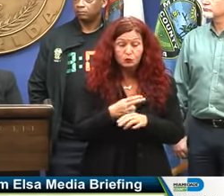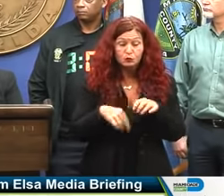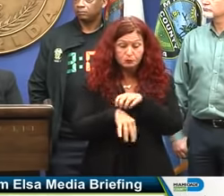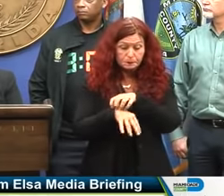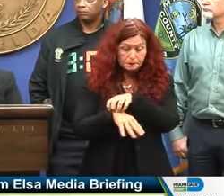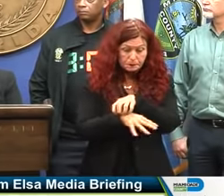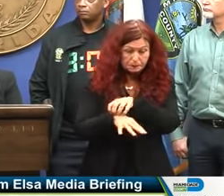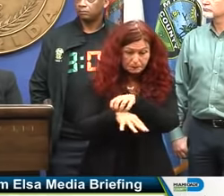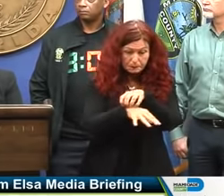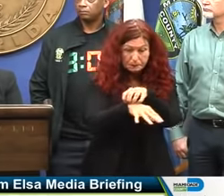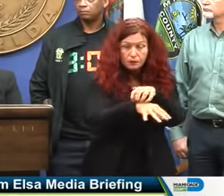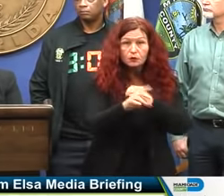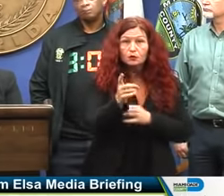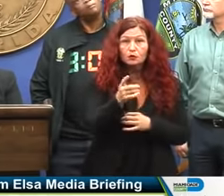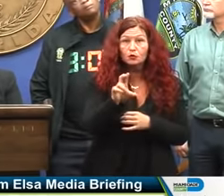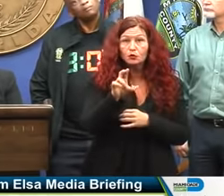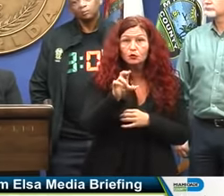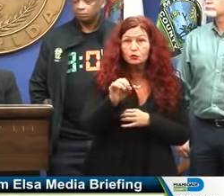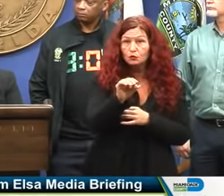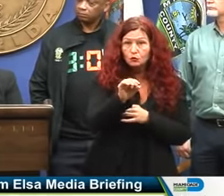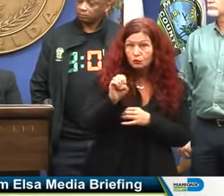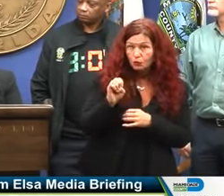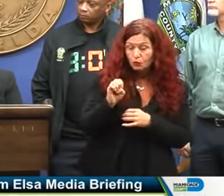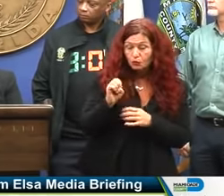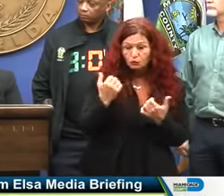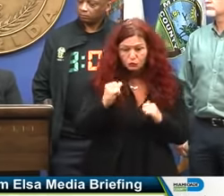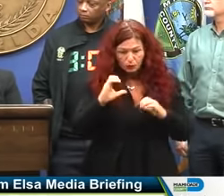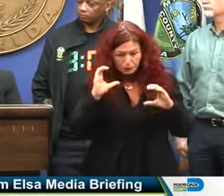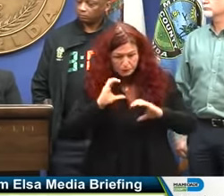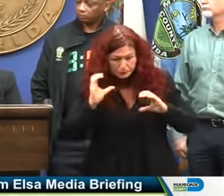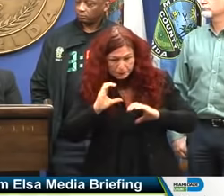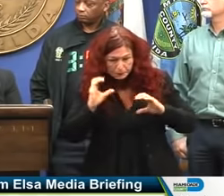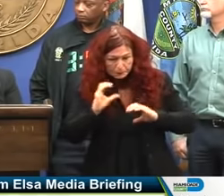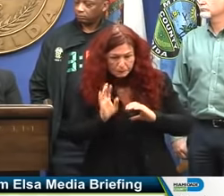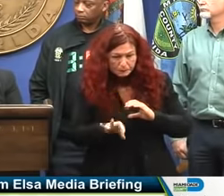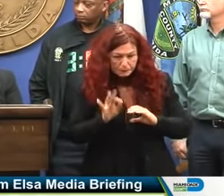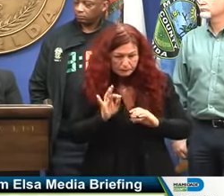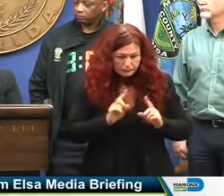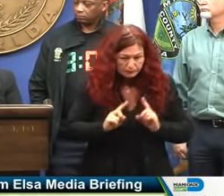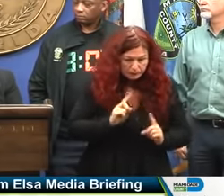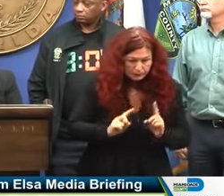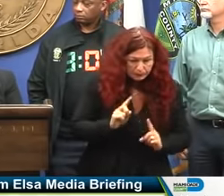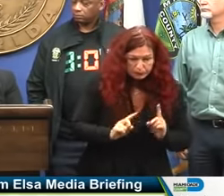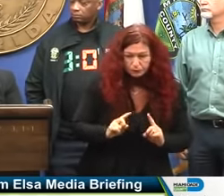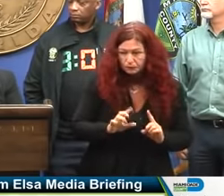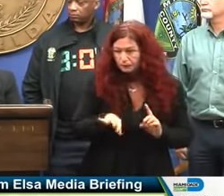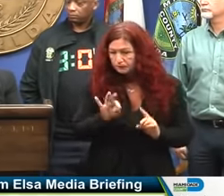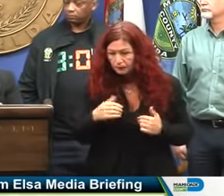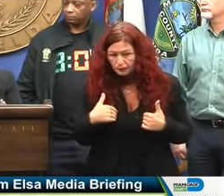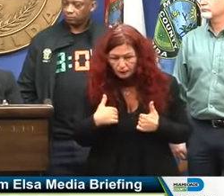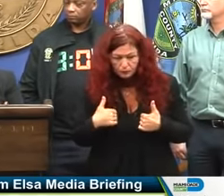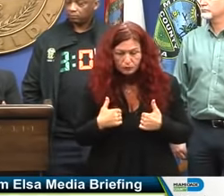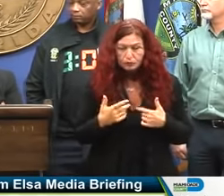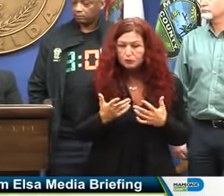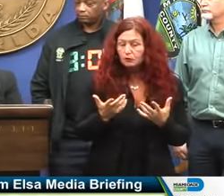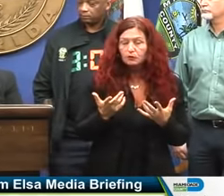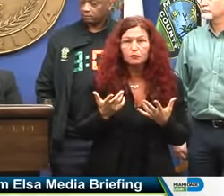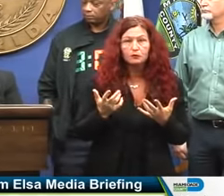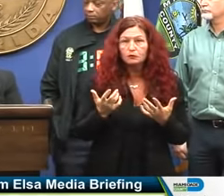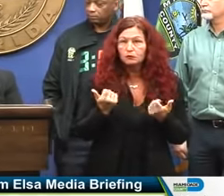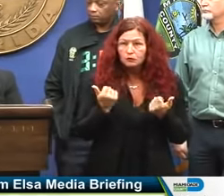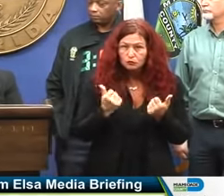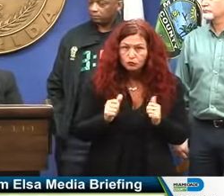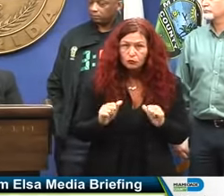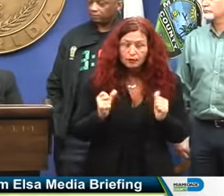areas unsafe for search and rescue teams to enter. So I want to say as clearly as I possibly can